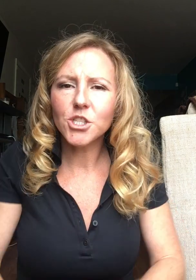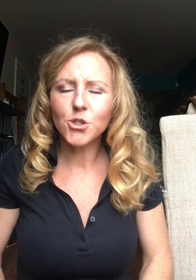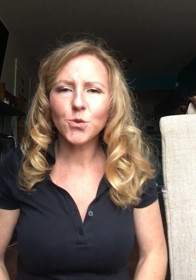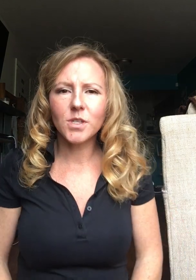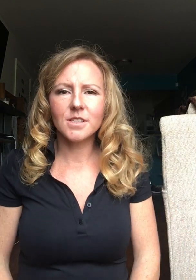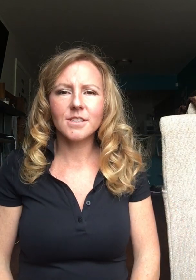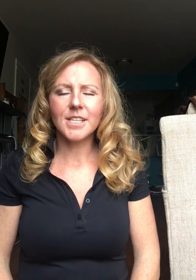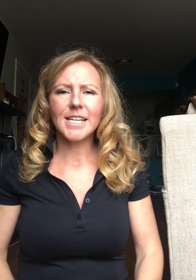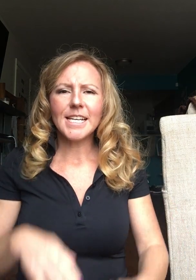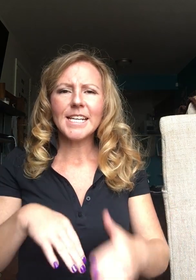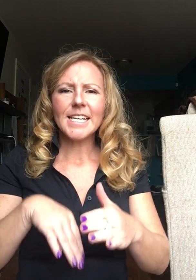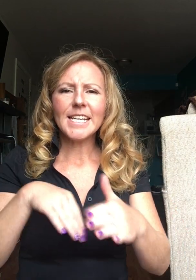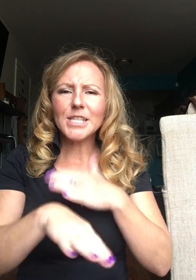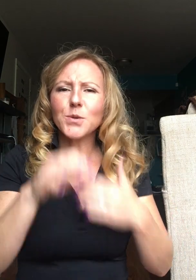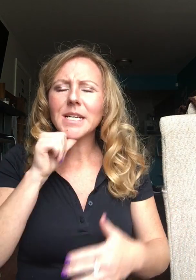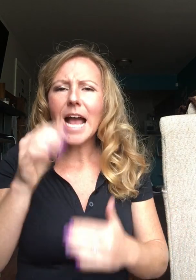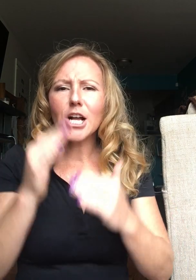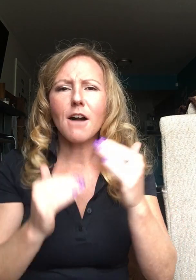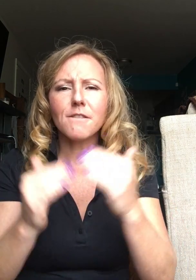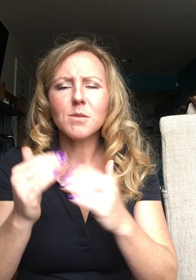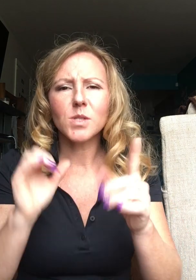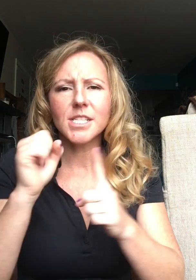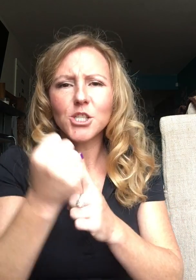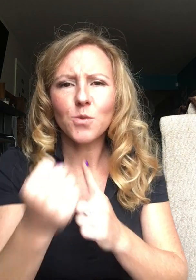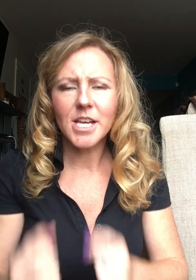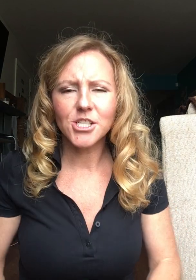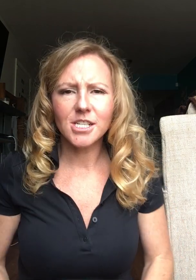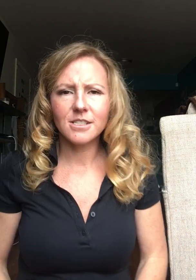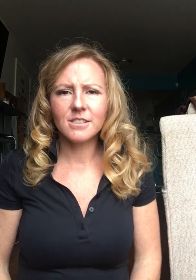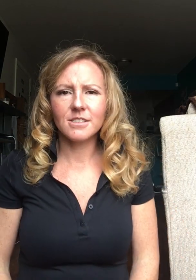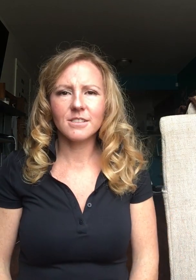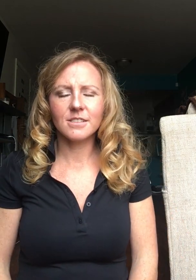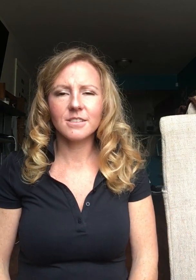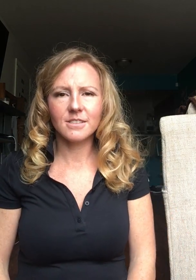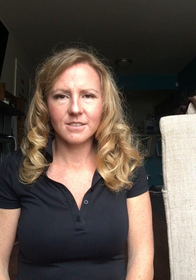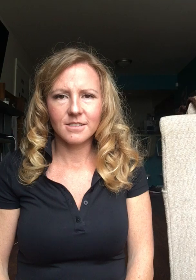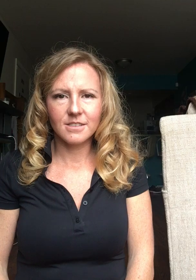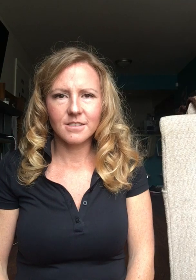you into a not comfortable situation?